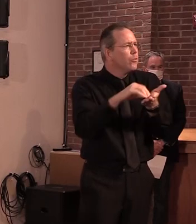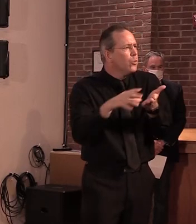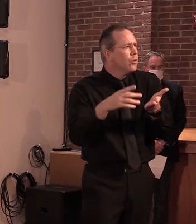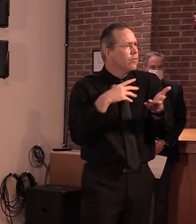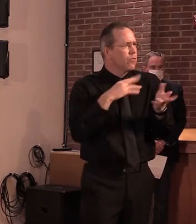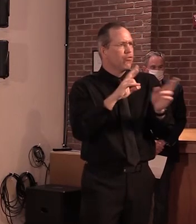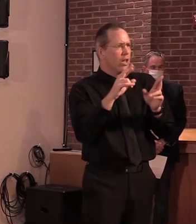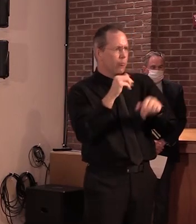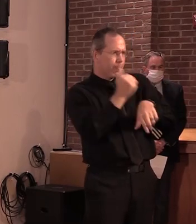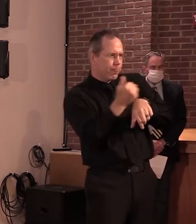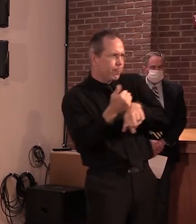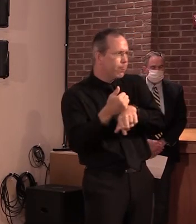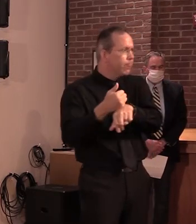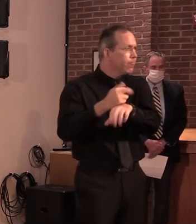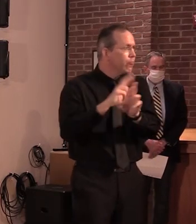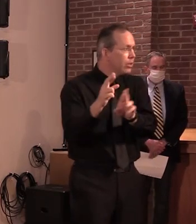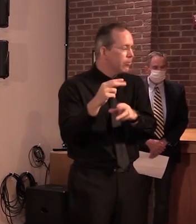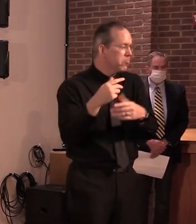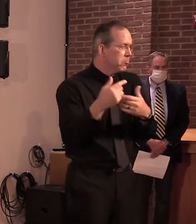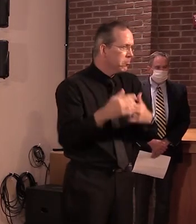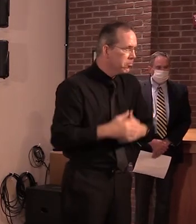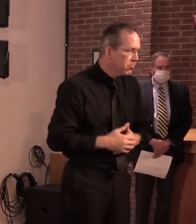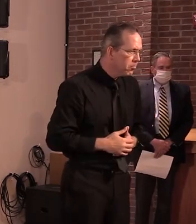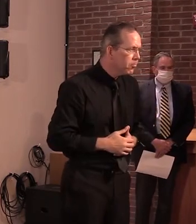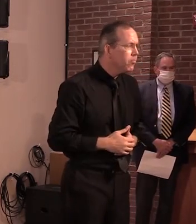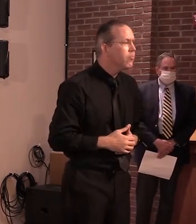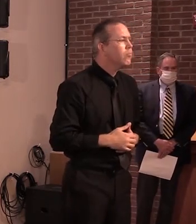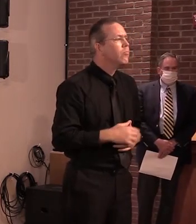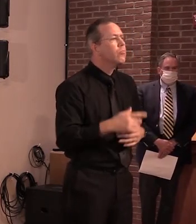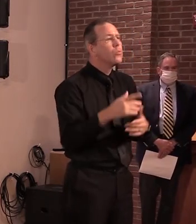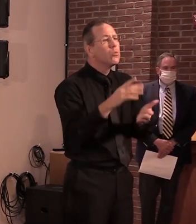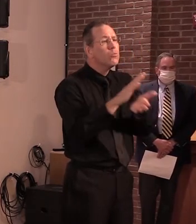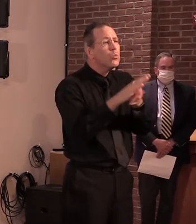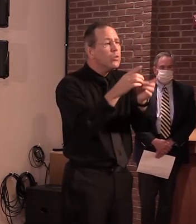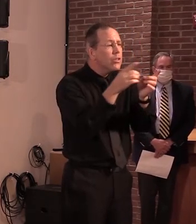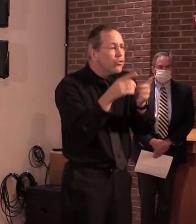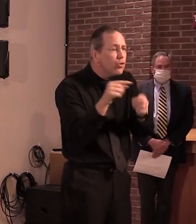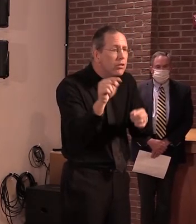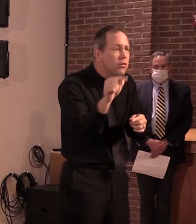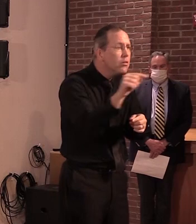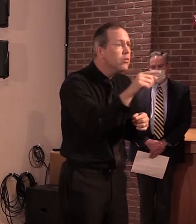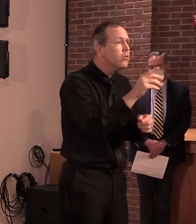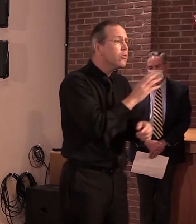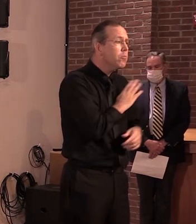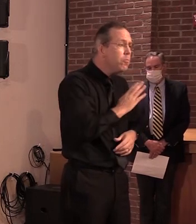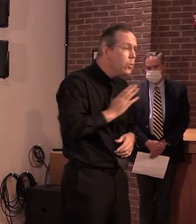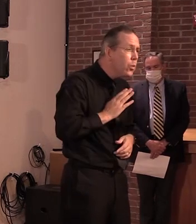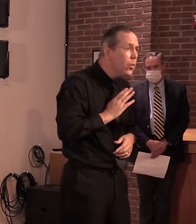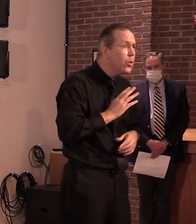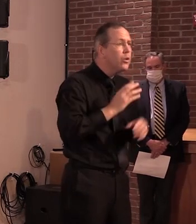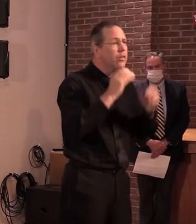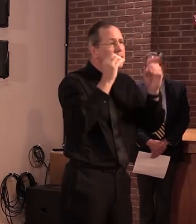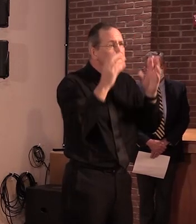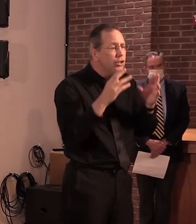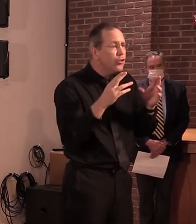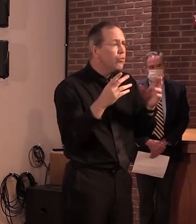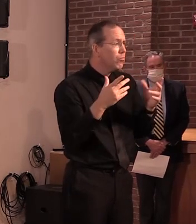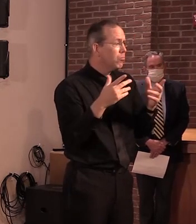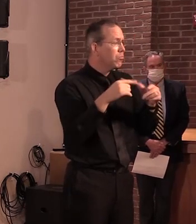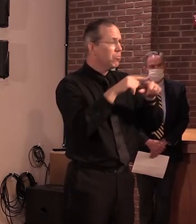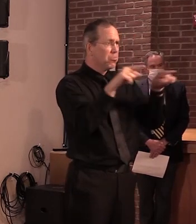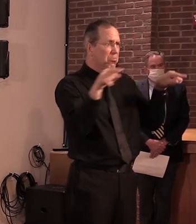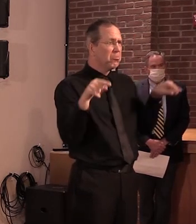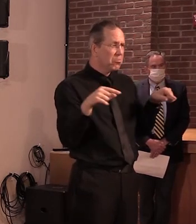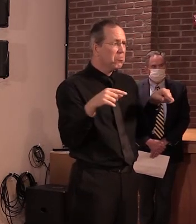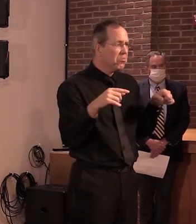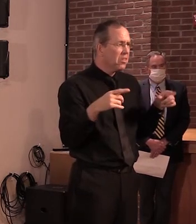School districts, school boards, teachers, and administrators should take this extra time to make sure they and their hybrid